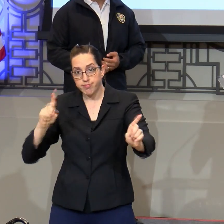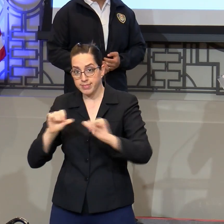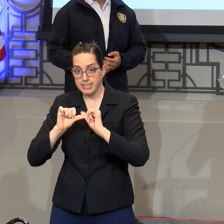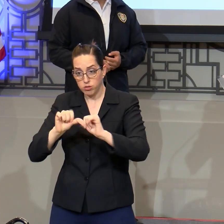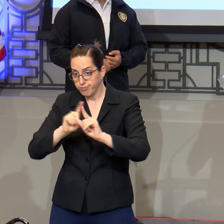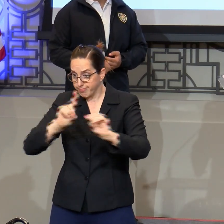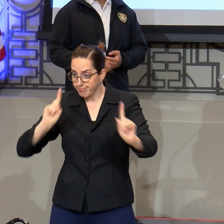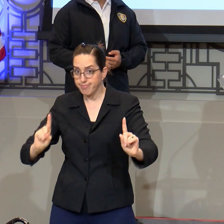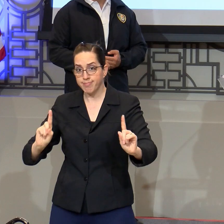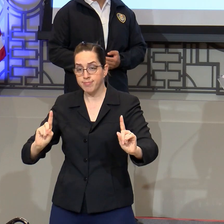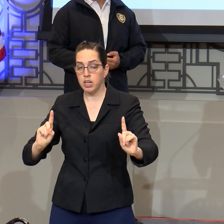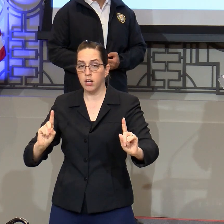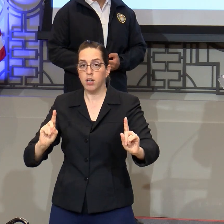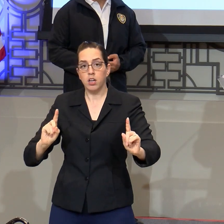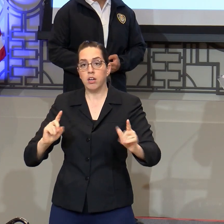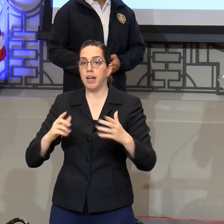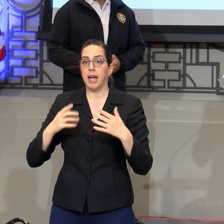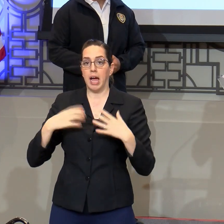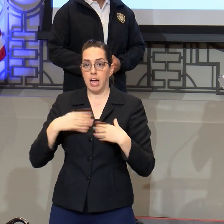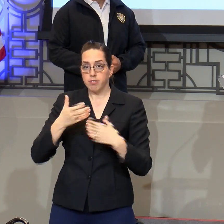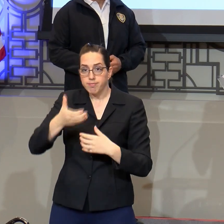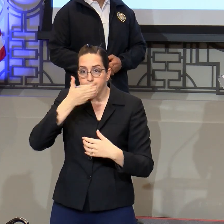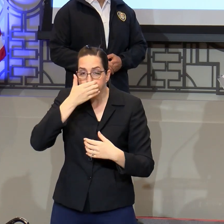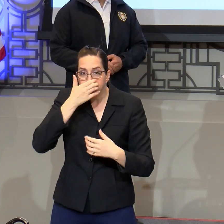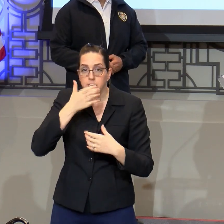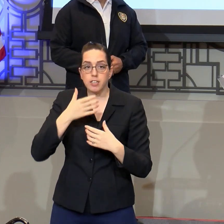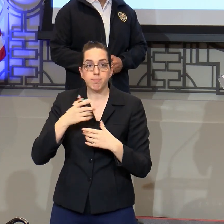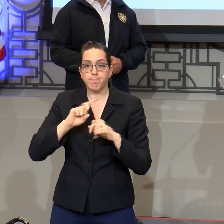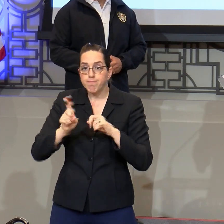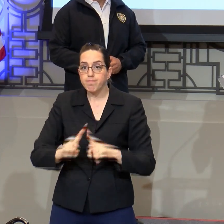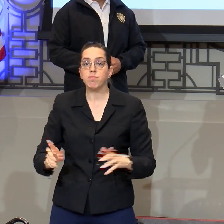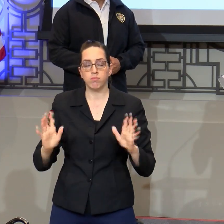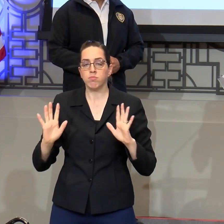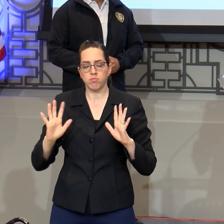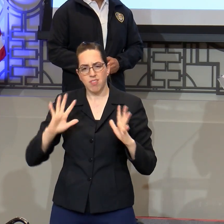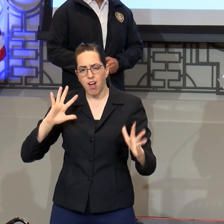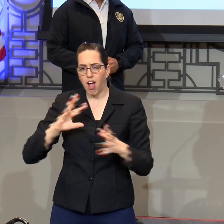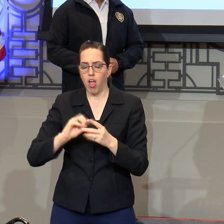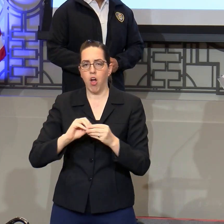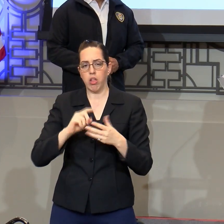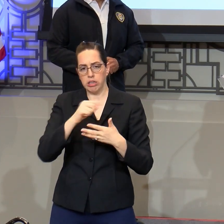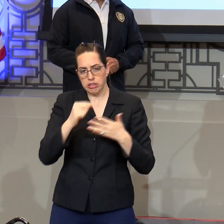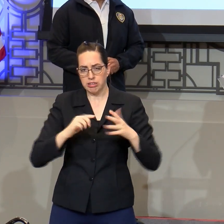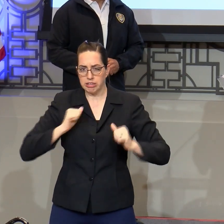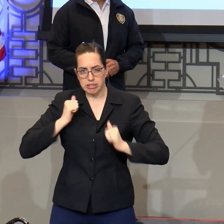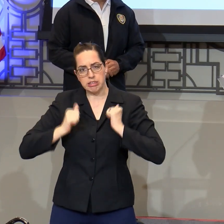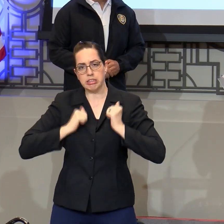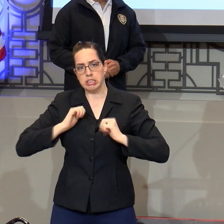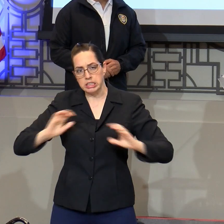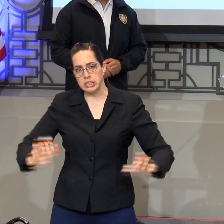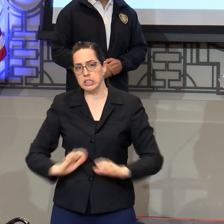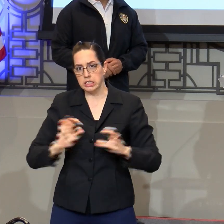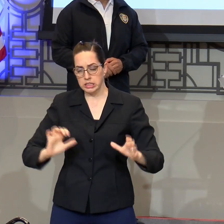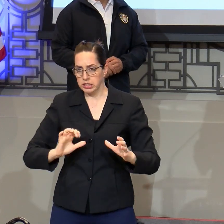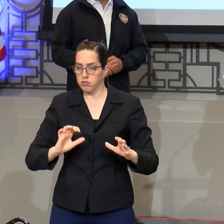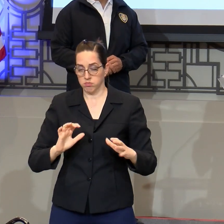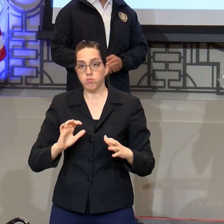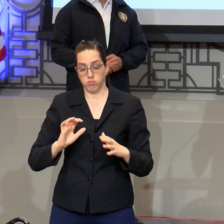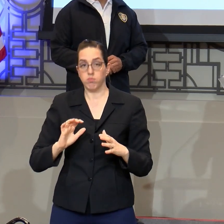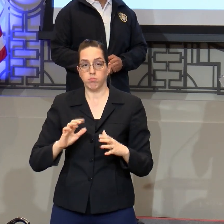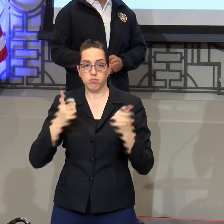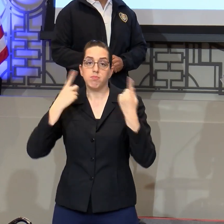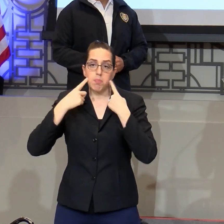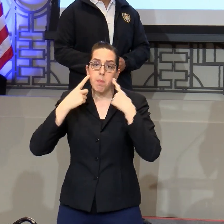social distancing, wearing the face coverings, all of those sacrifices that you have made, they